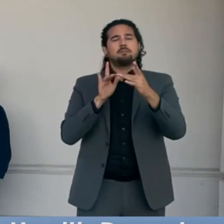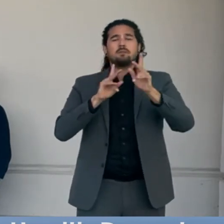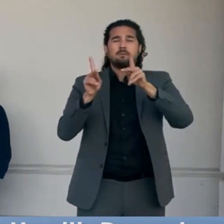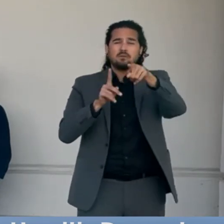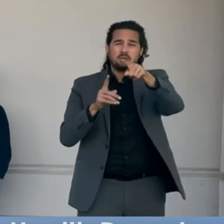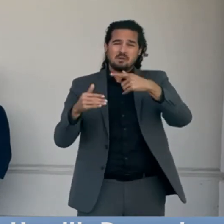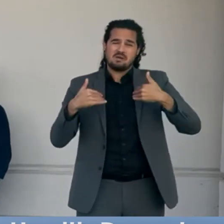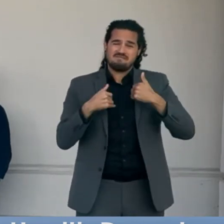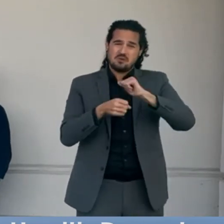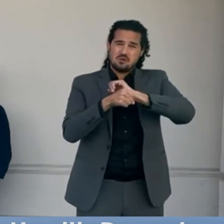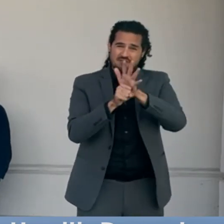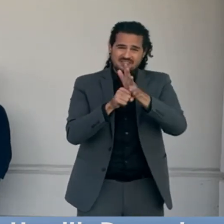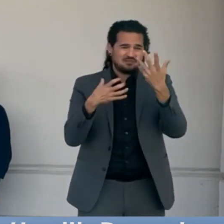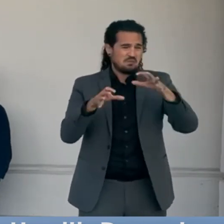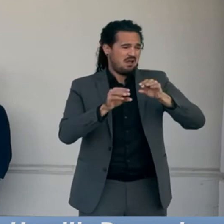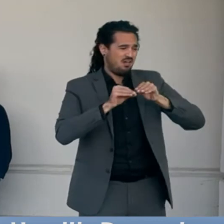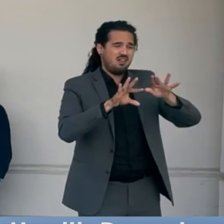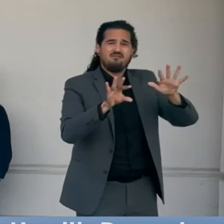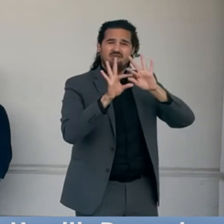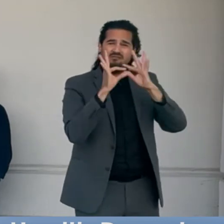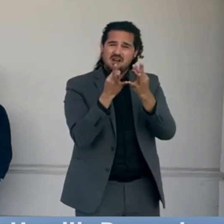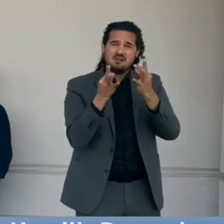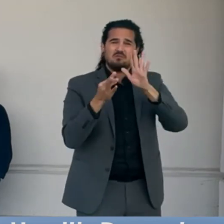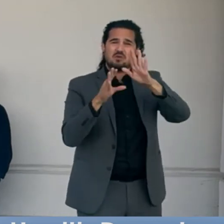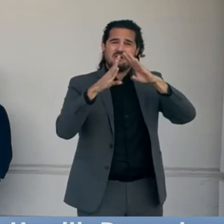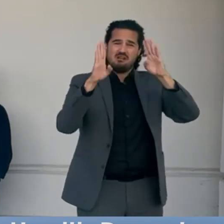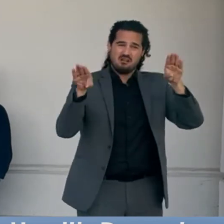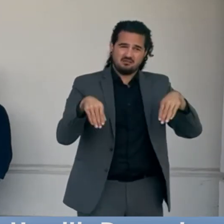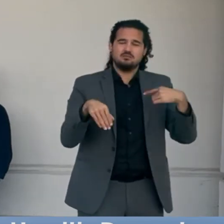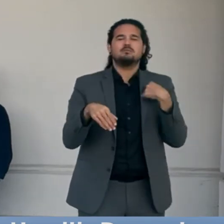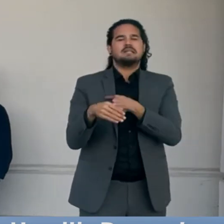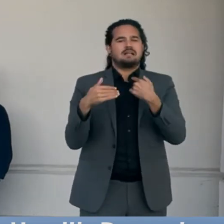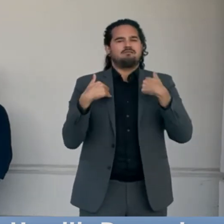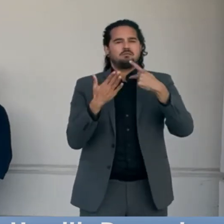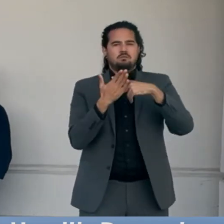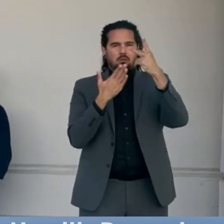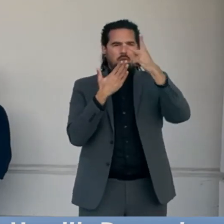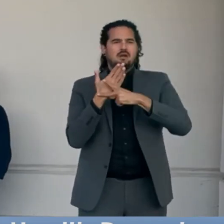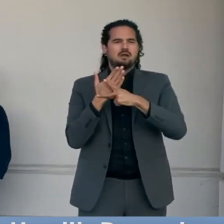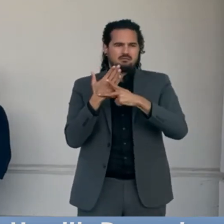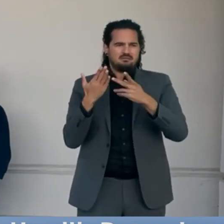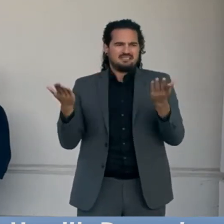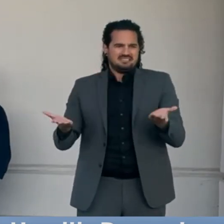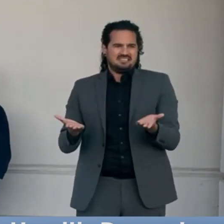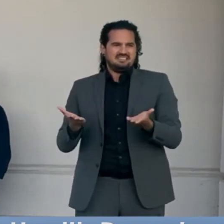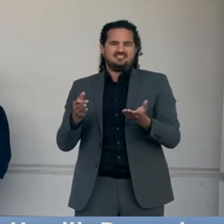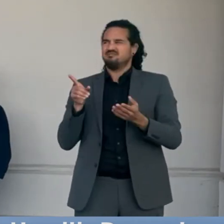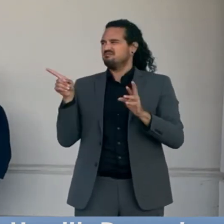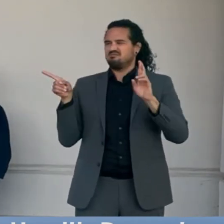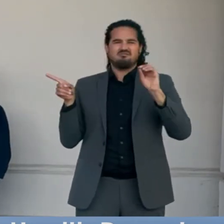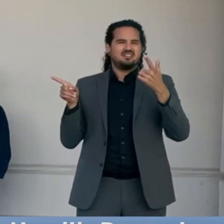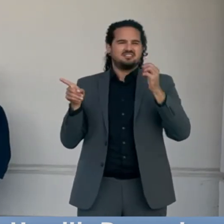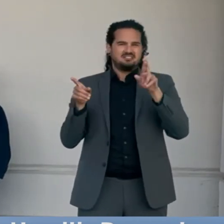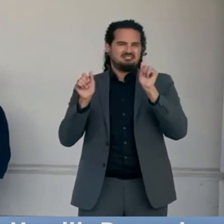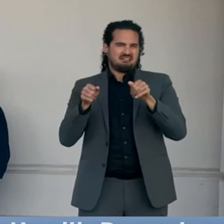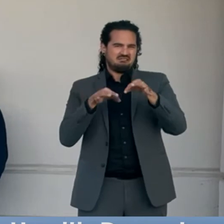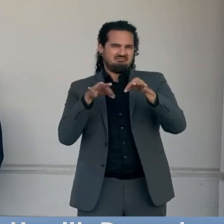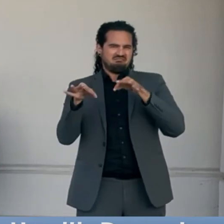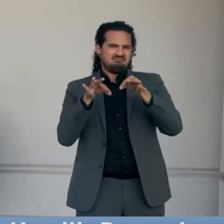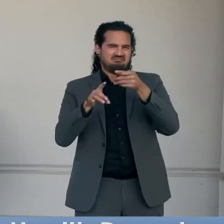exposed. Further details of exactly that program is something Roger can help support you with later. NBC? Dr.